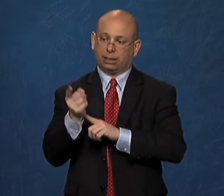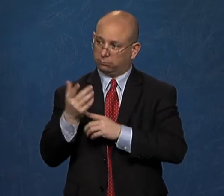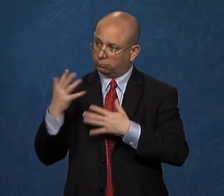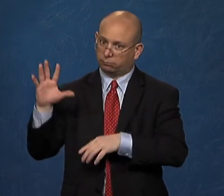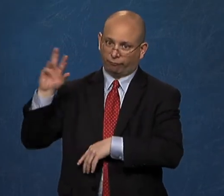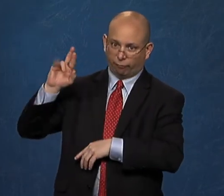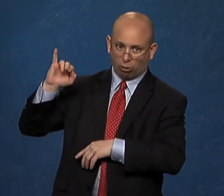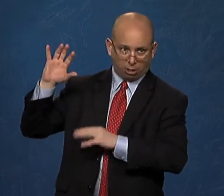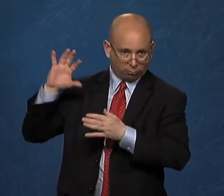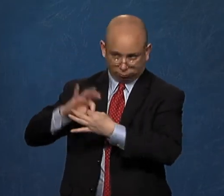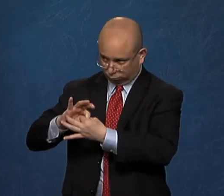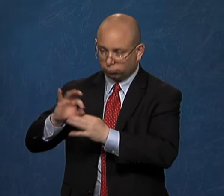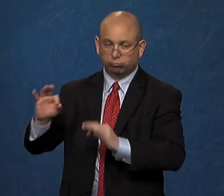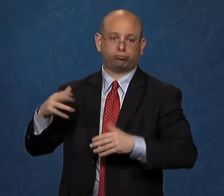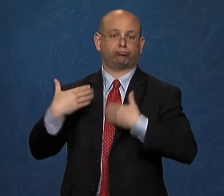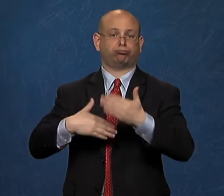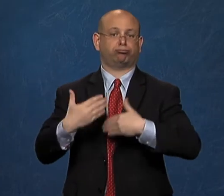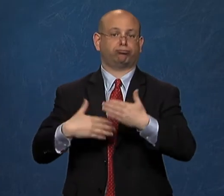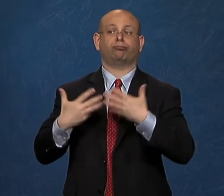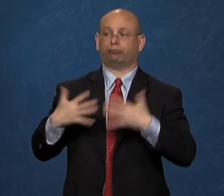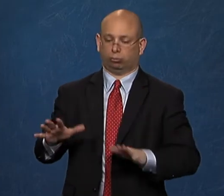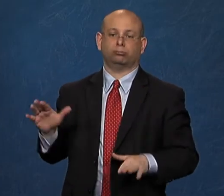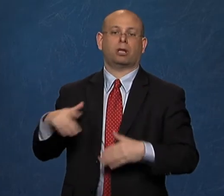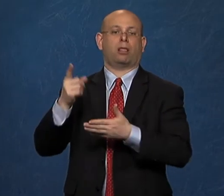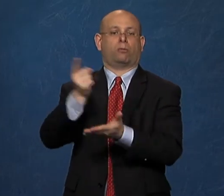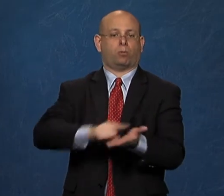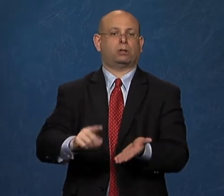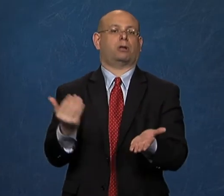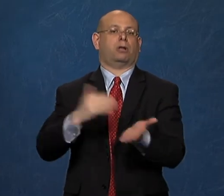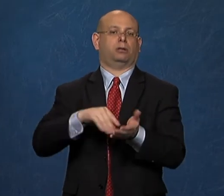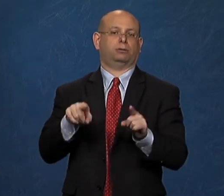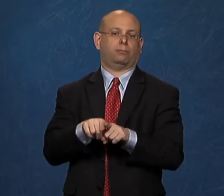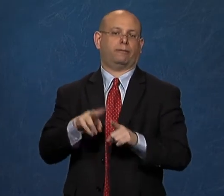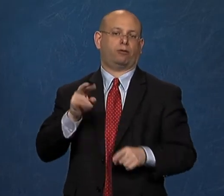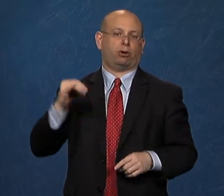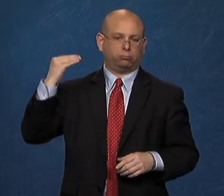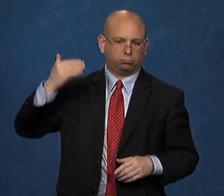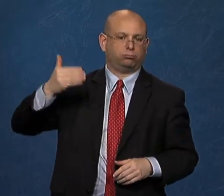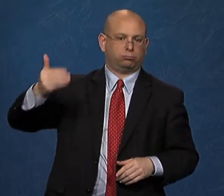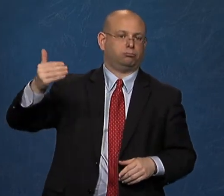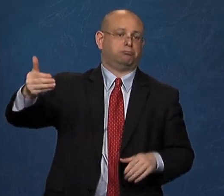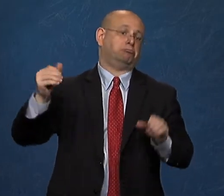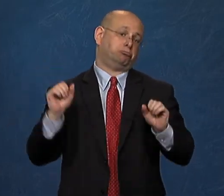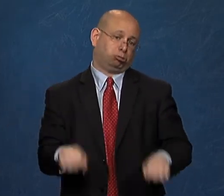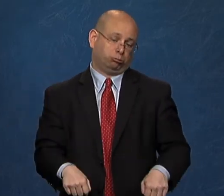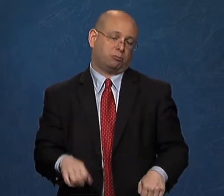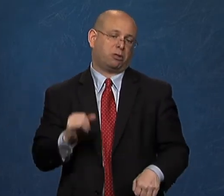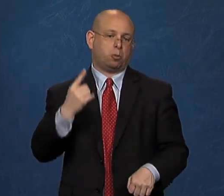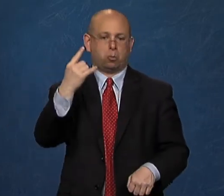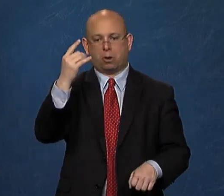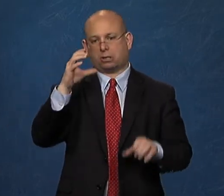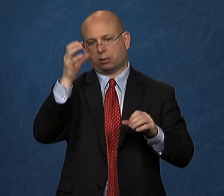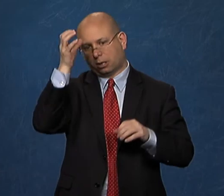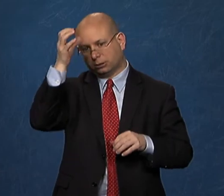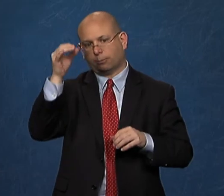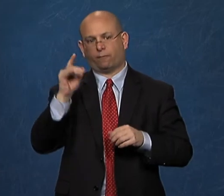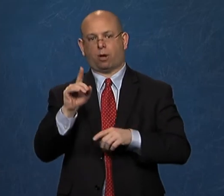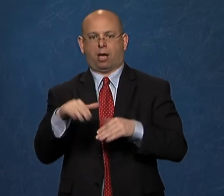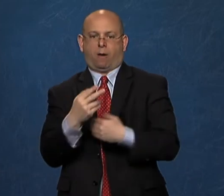that situation. So VRI can be hooked up, staff meeting goes for 15 minutes once a week, and that might be an effective way to access that